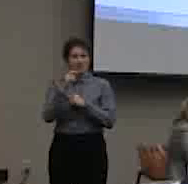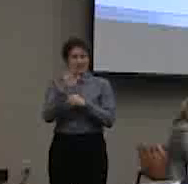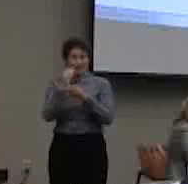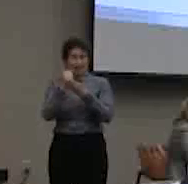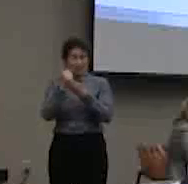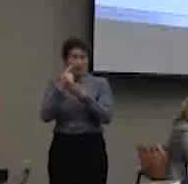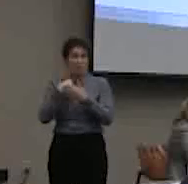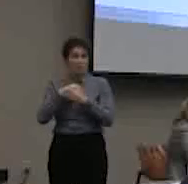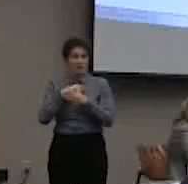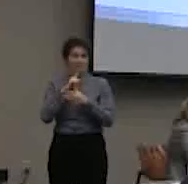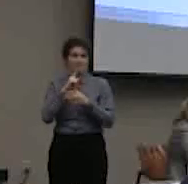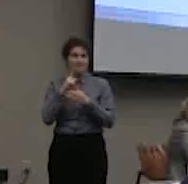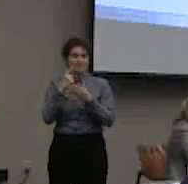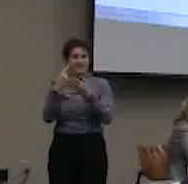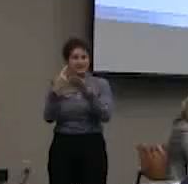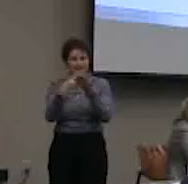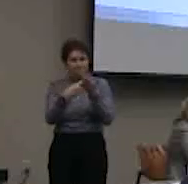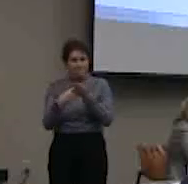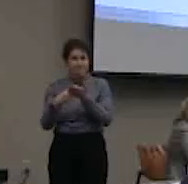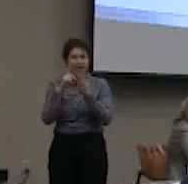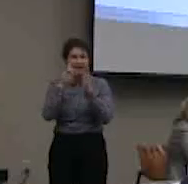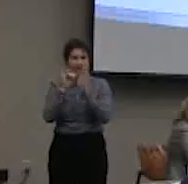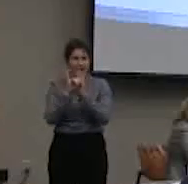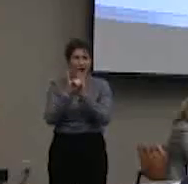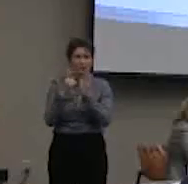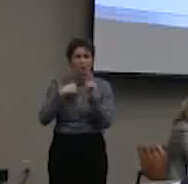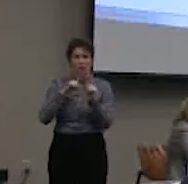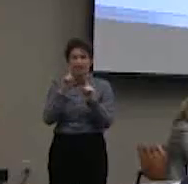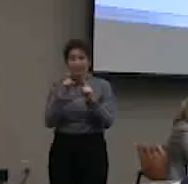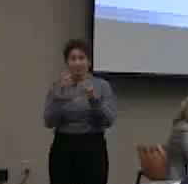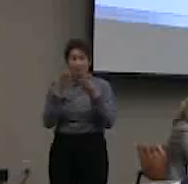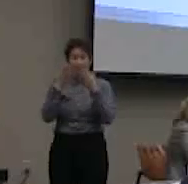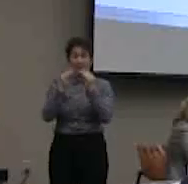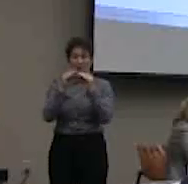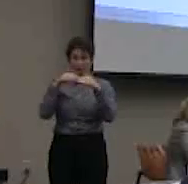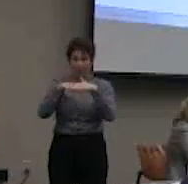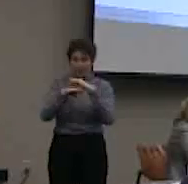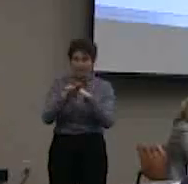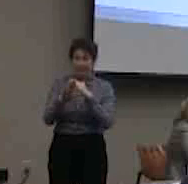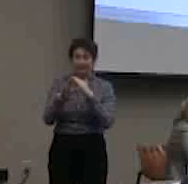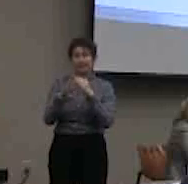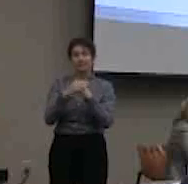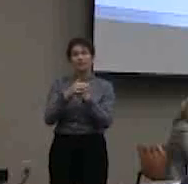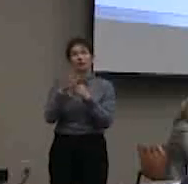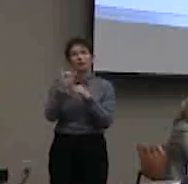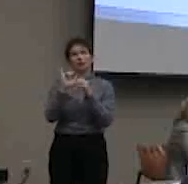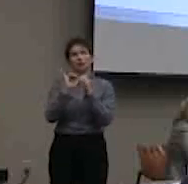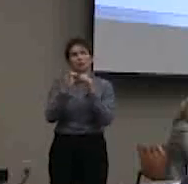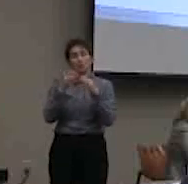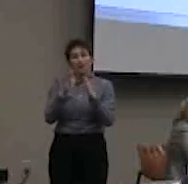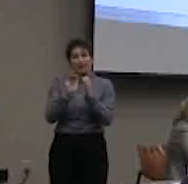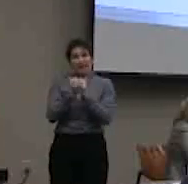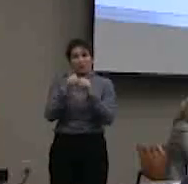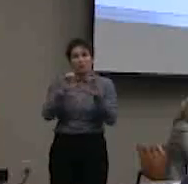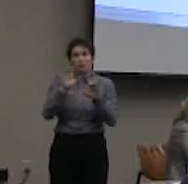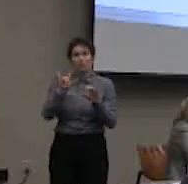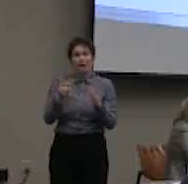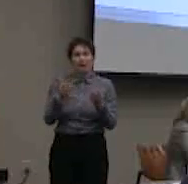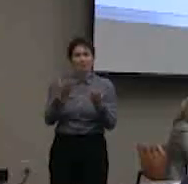identifying where we need to provide more access. And ways in which we could do that, which may be